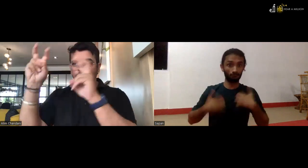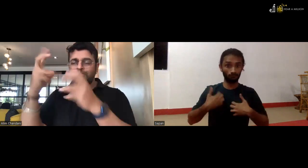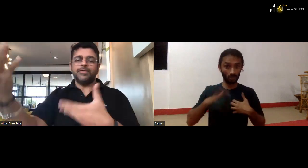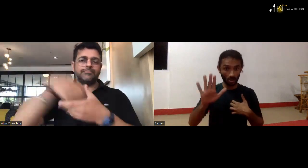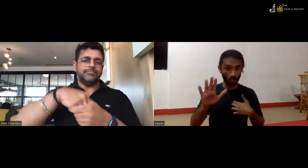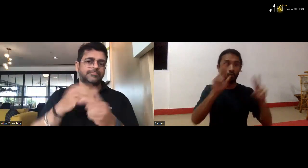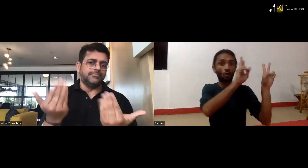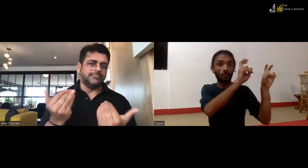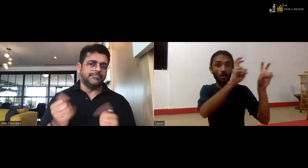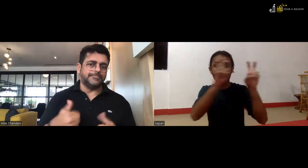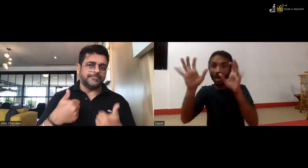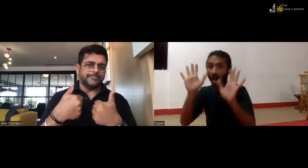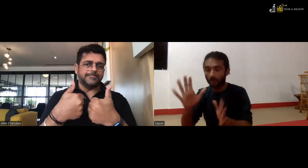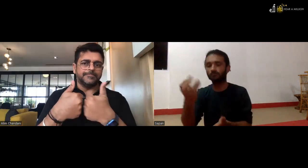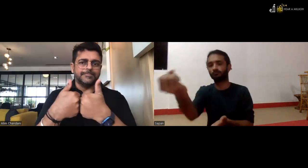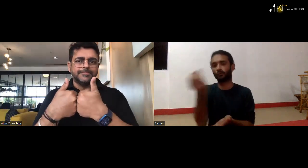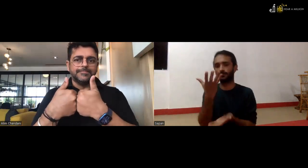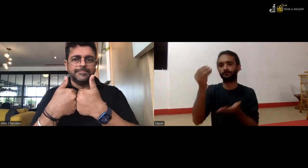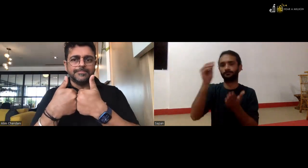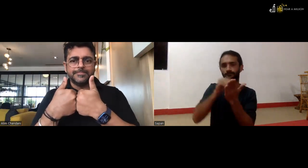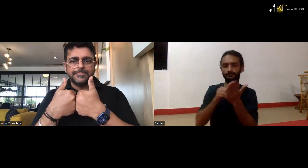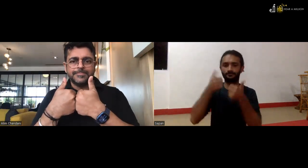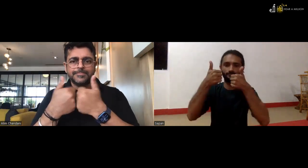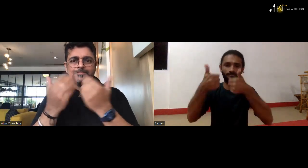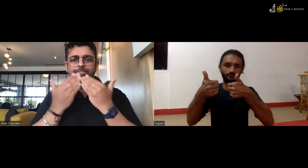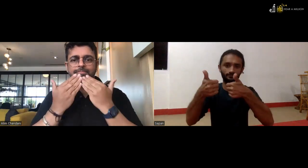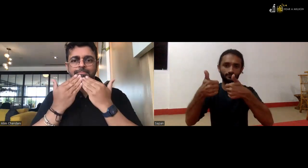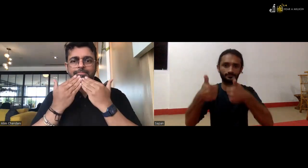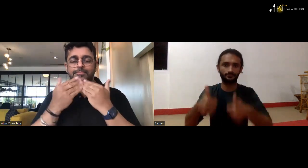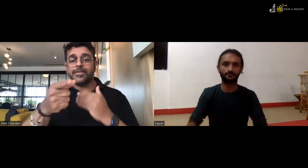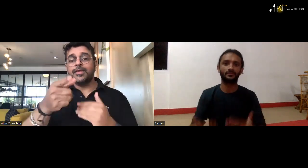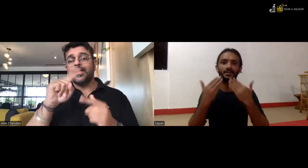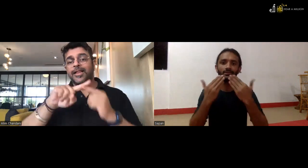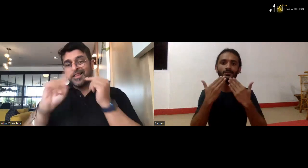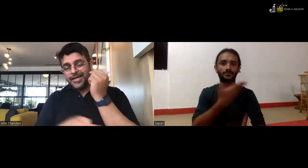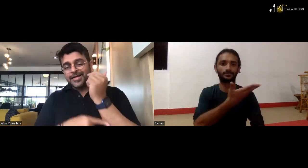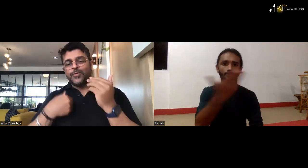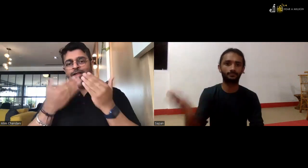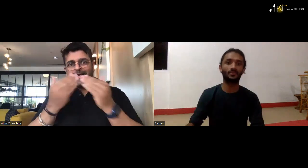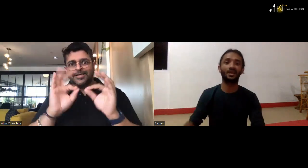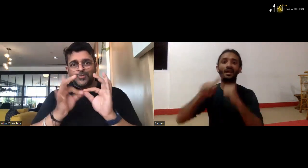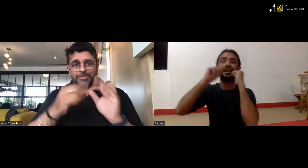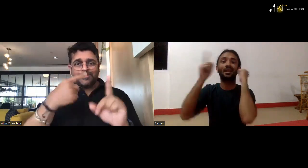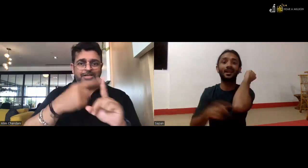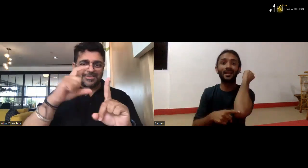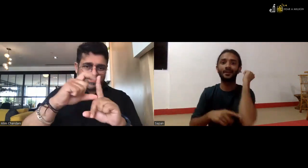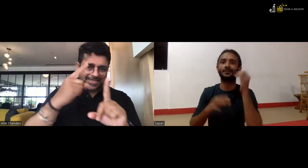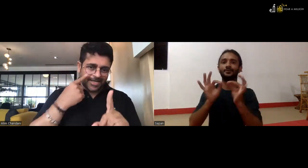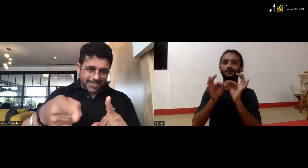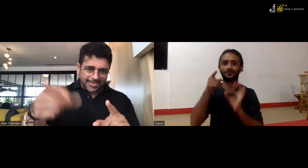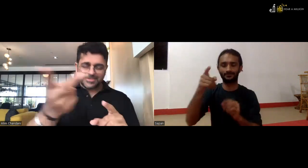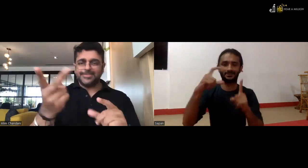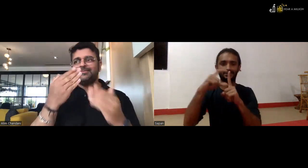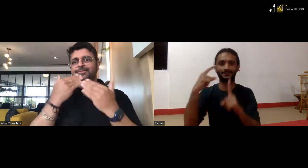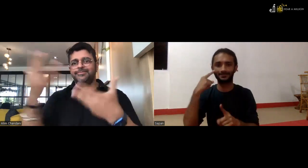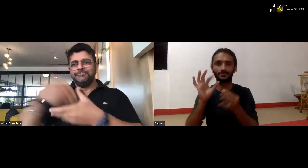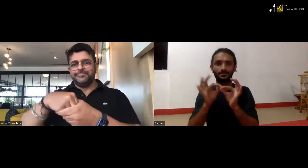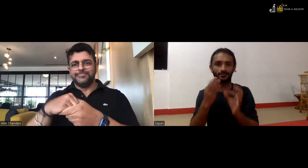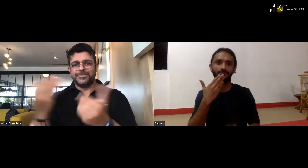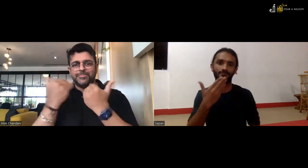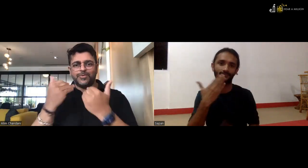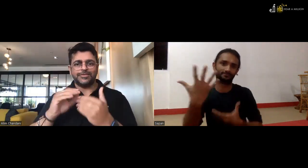speech therapists. So that's how the things will go better. If you are interested, you can get involved and you can support. So there's a woman,